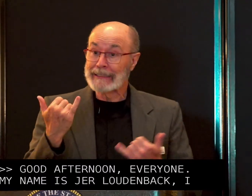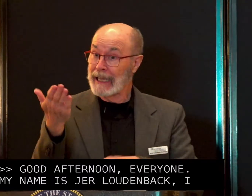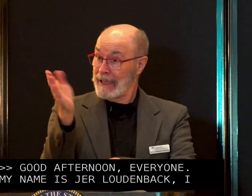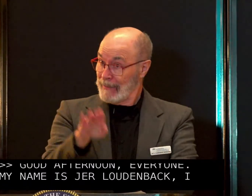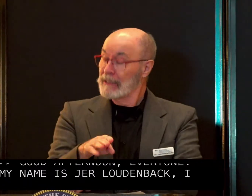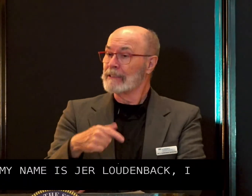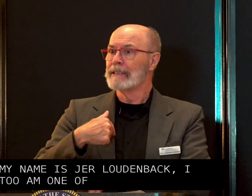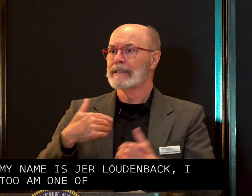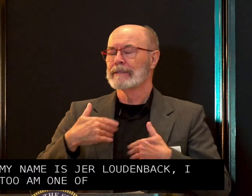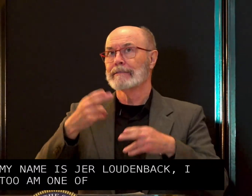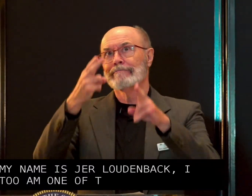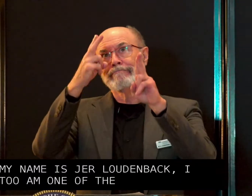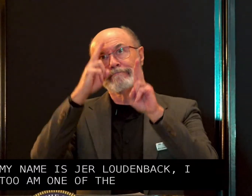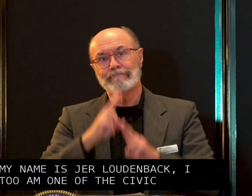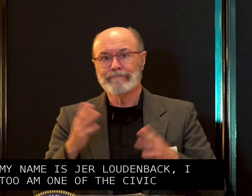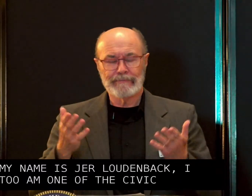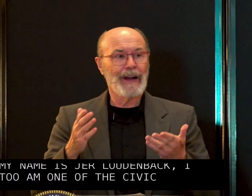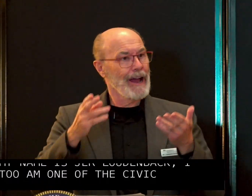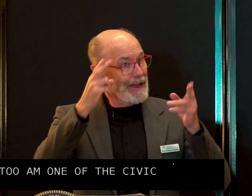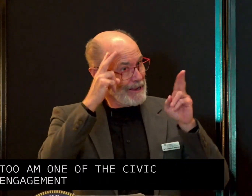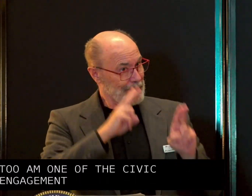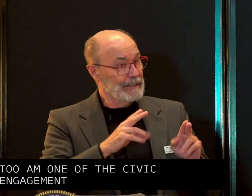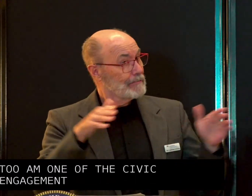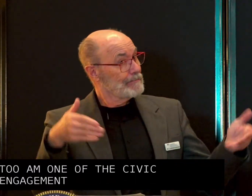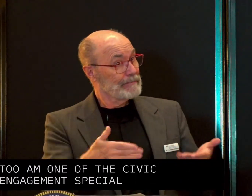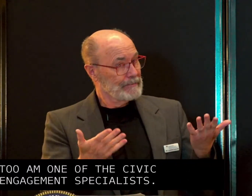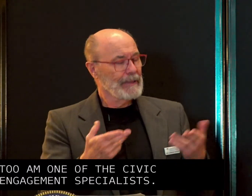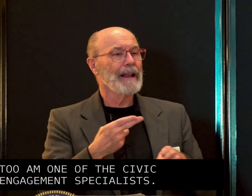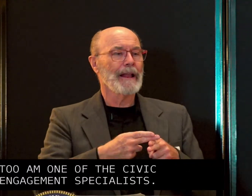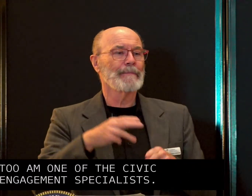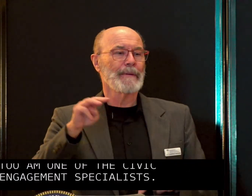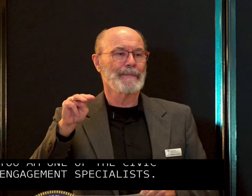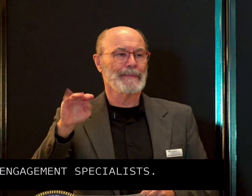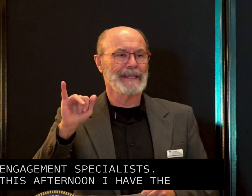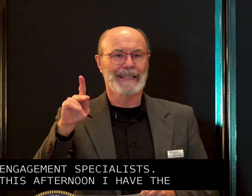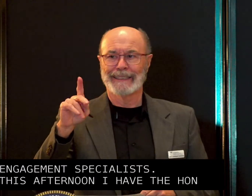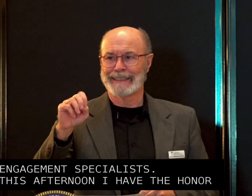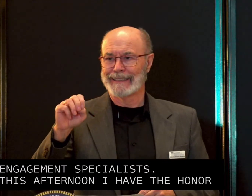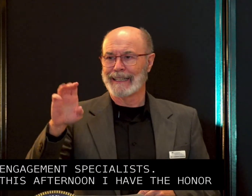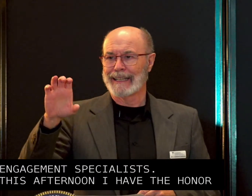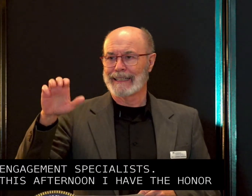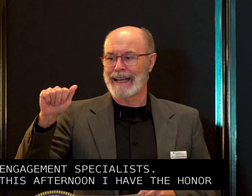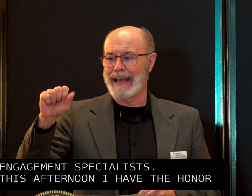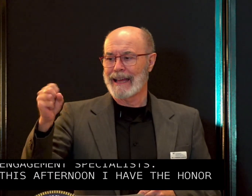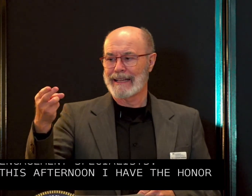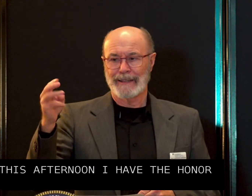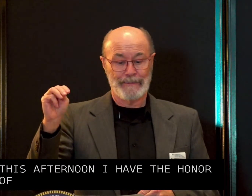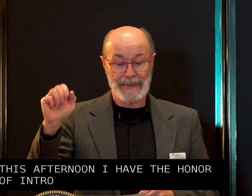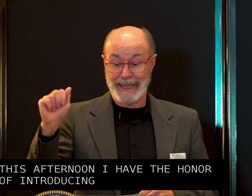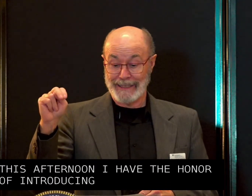specialists. This afternoon, I have the honor of introducing Mike Cashman.